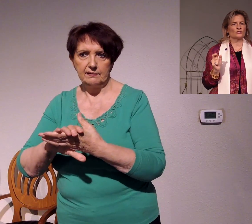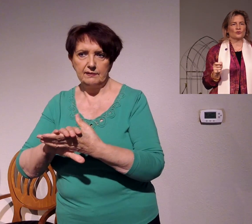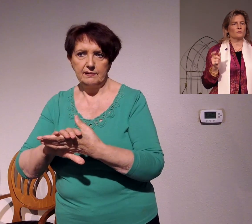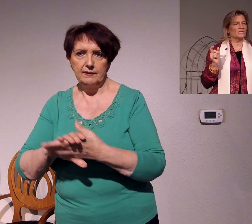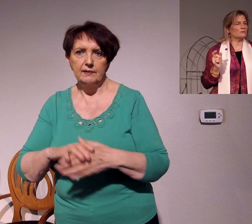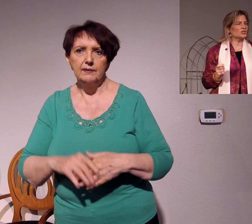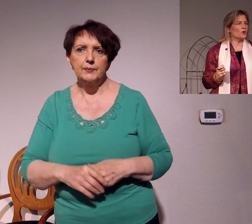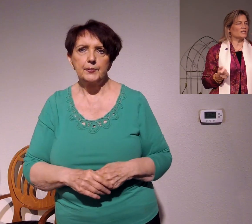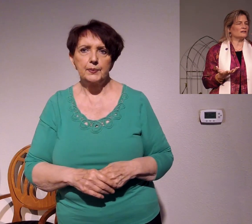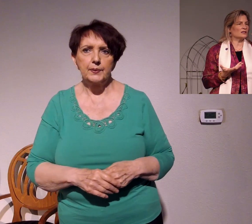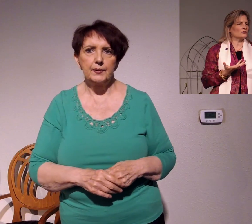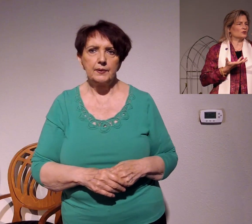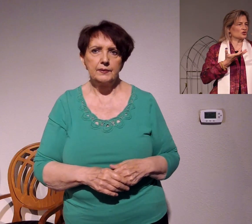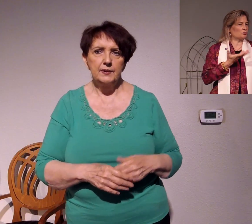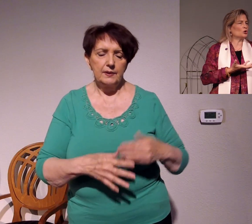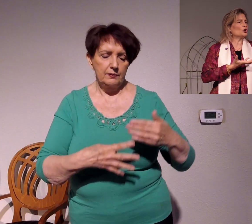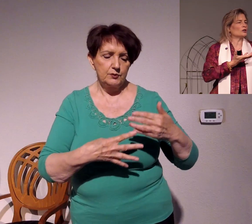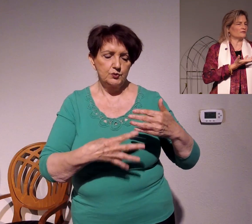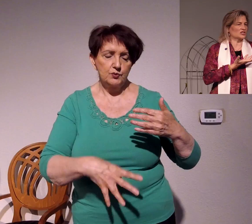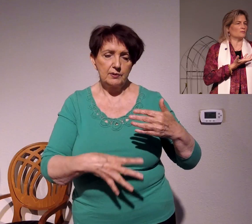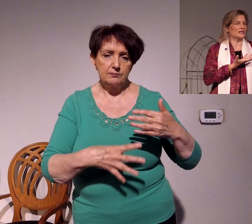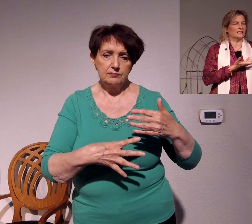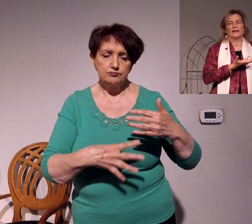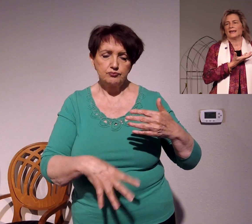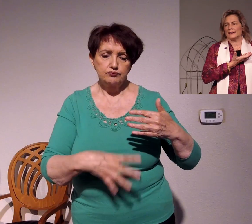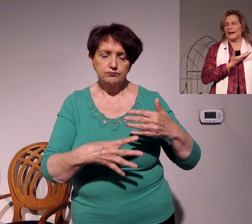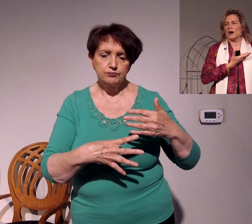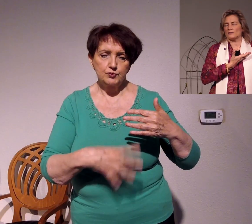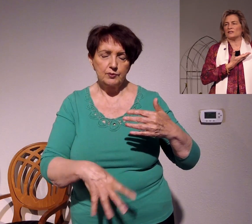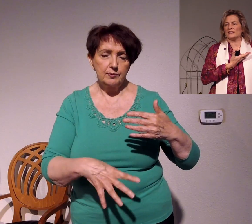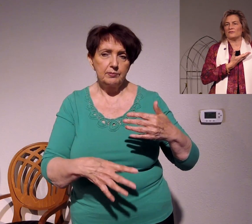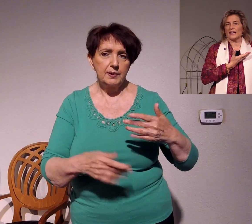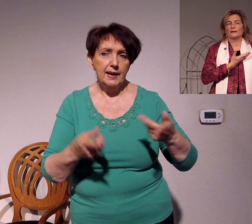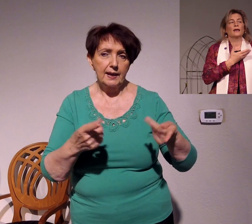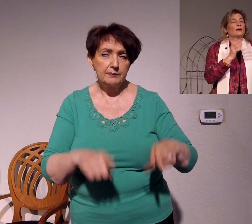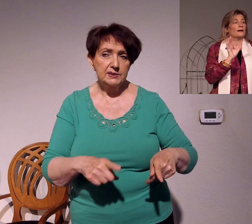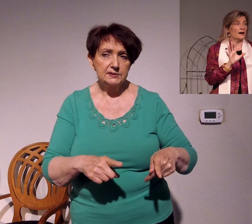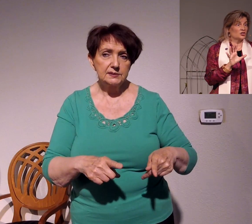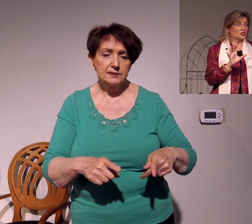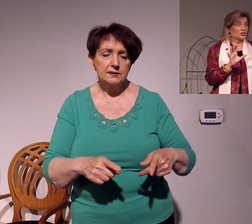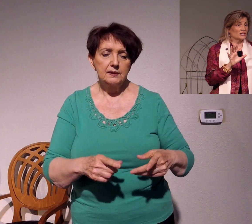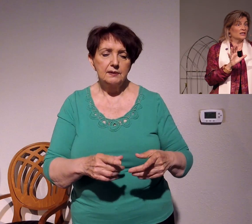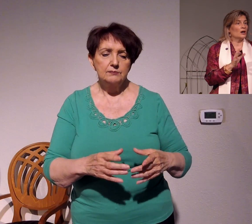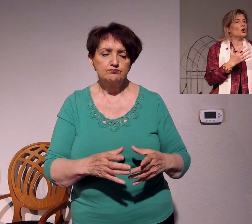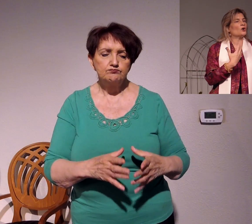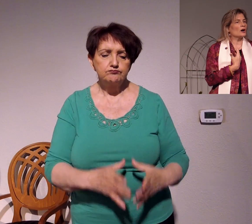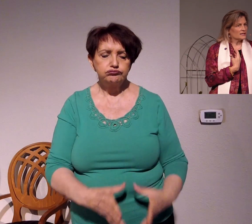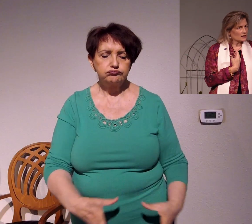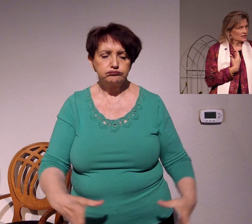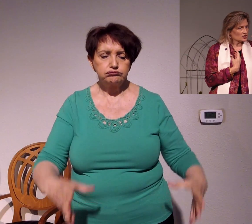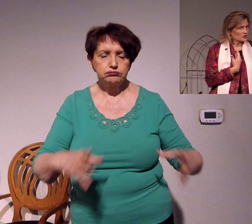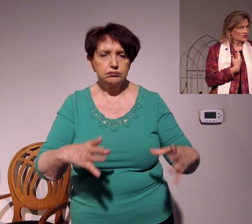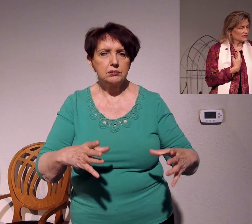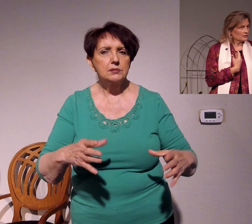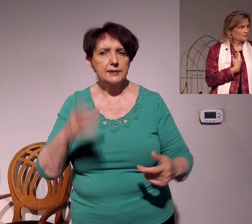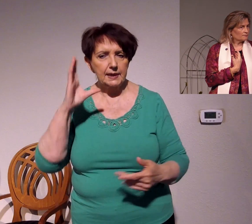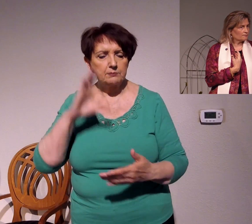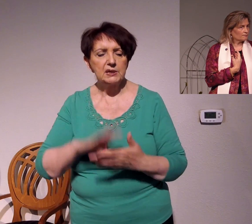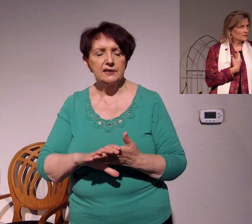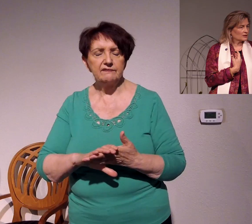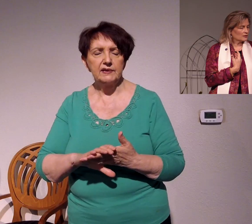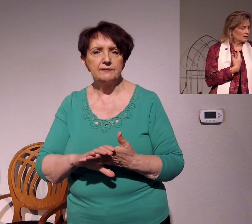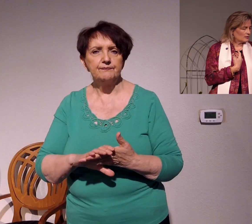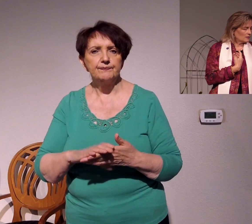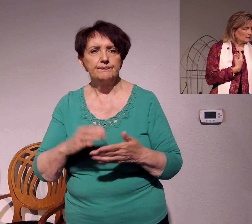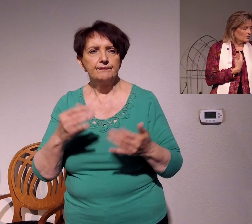You know, the drip keeps going until there's a pool of something, and now I believe that, consciously or unconsciously.